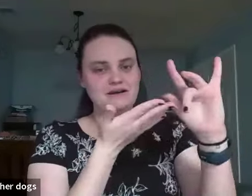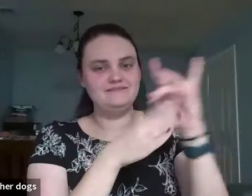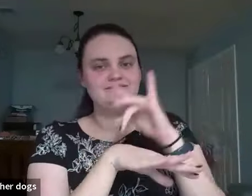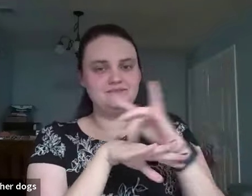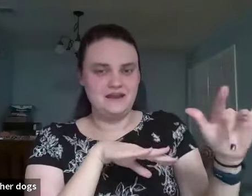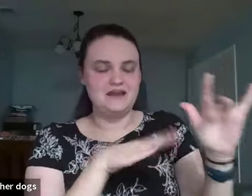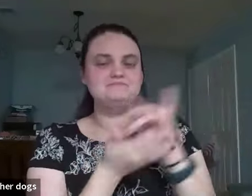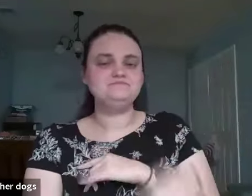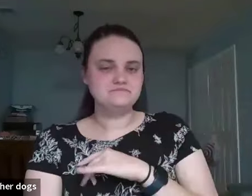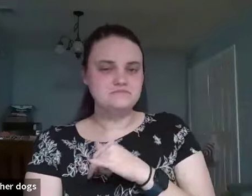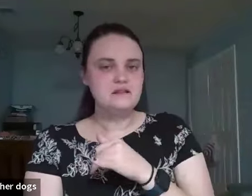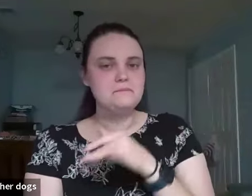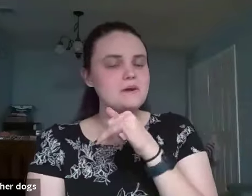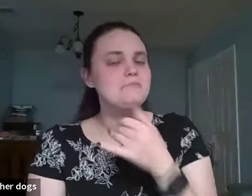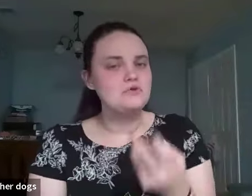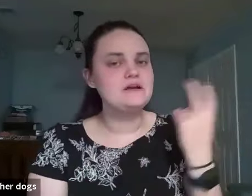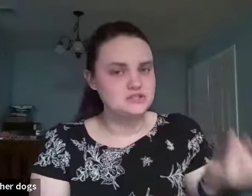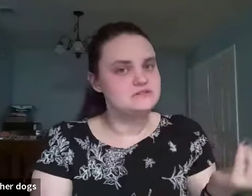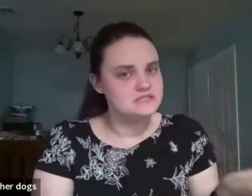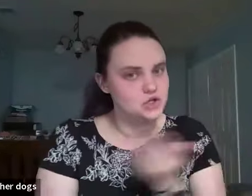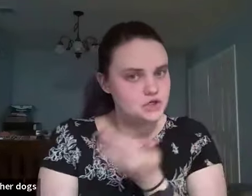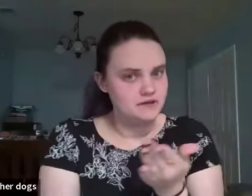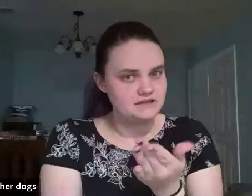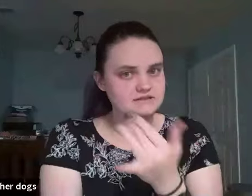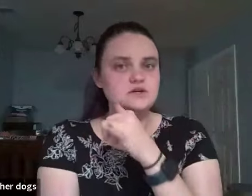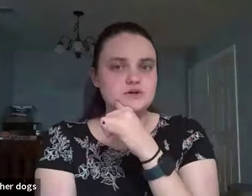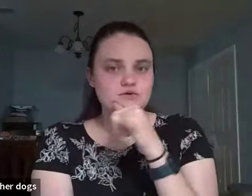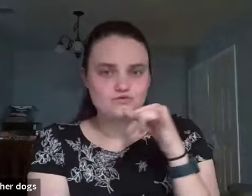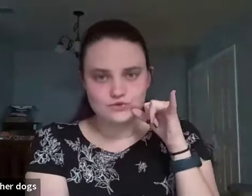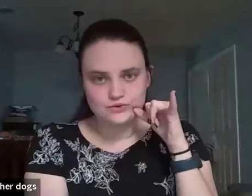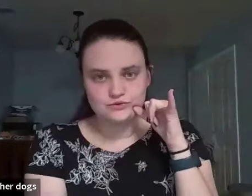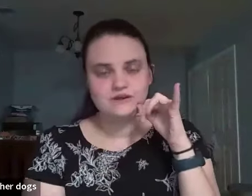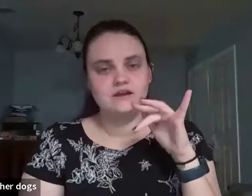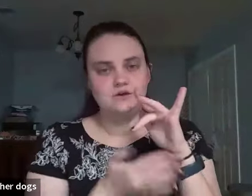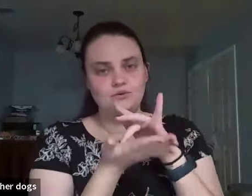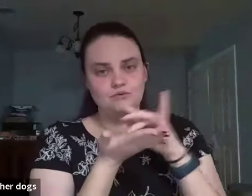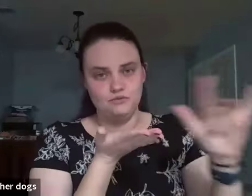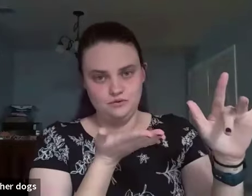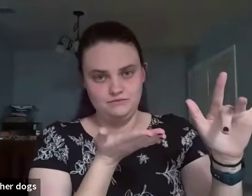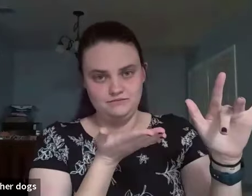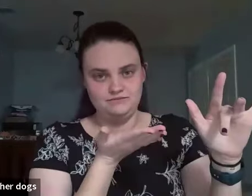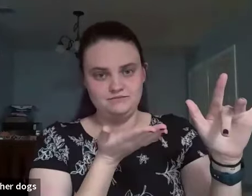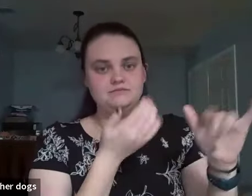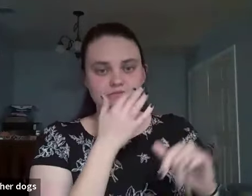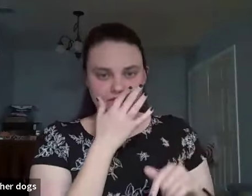way. Okay. But both I do see a good bit. Rude, rude.